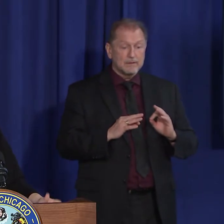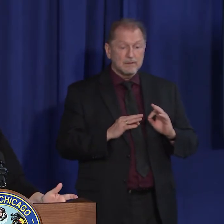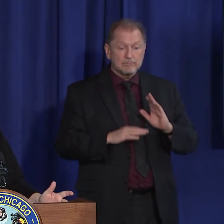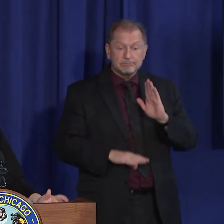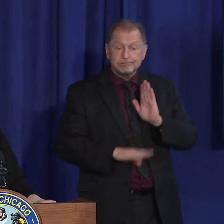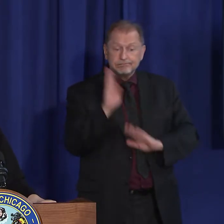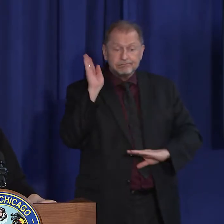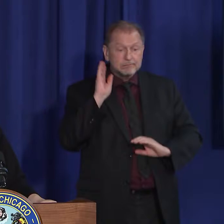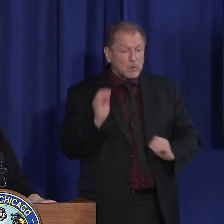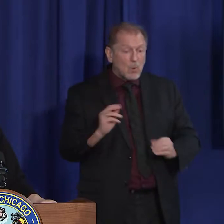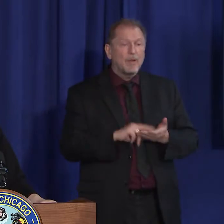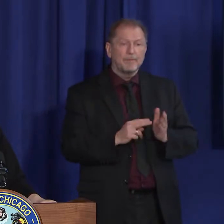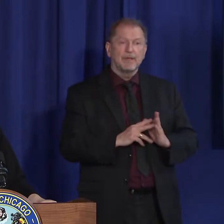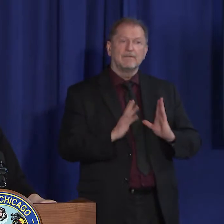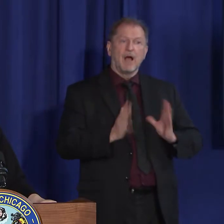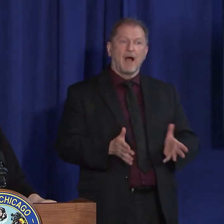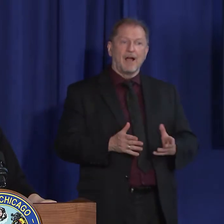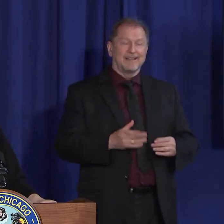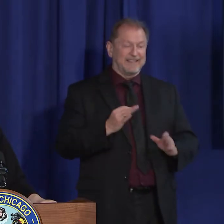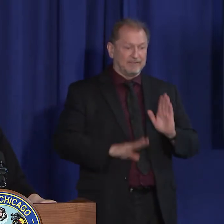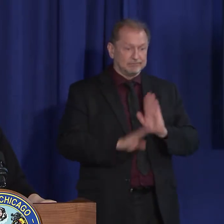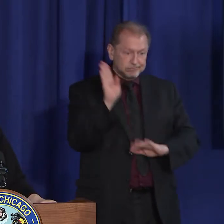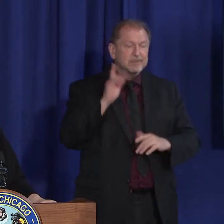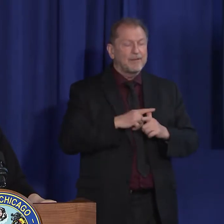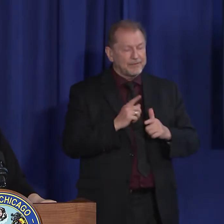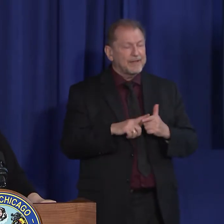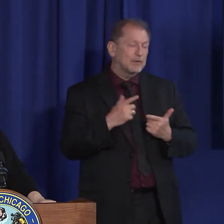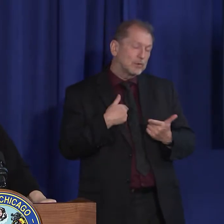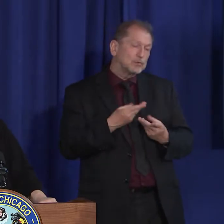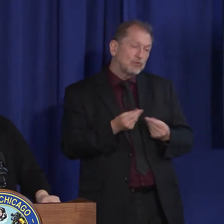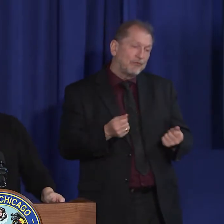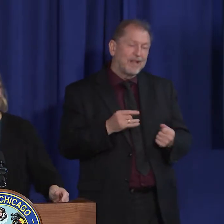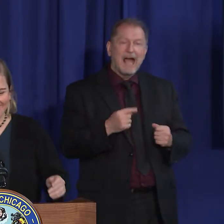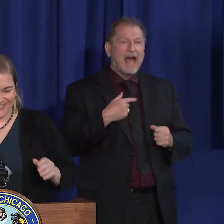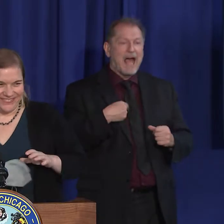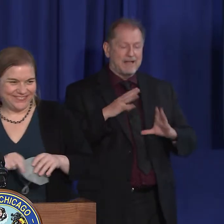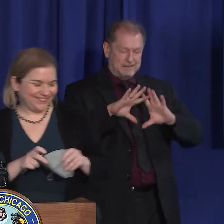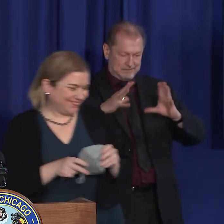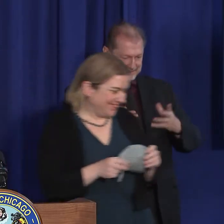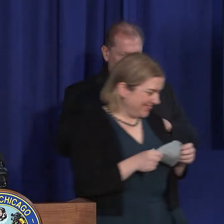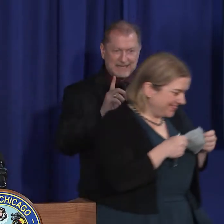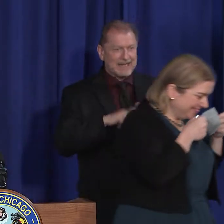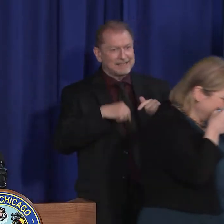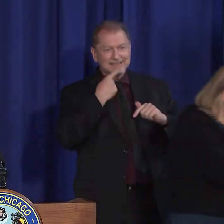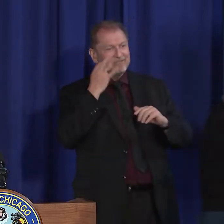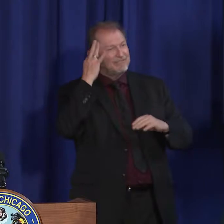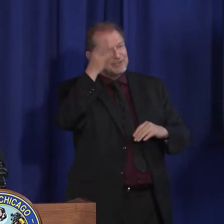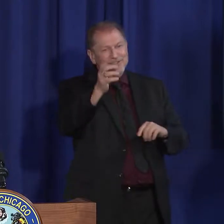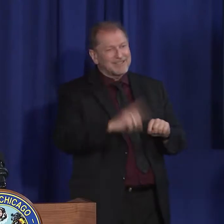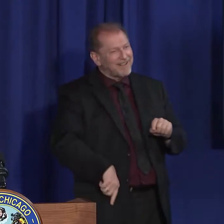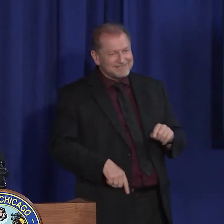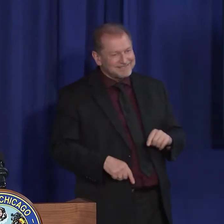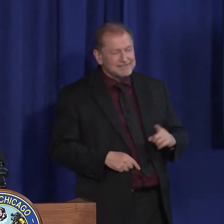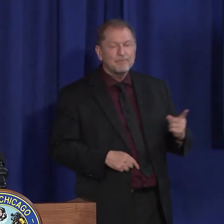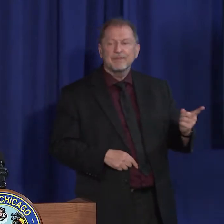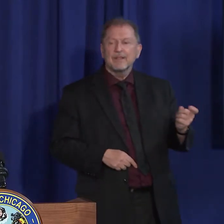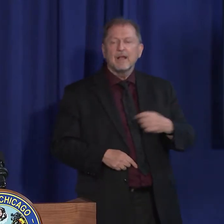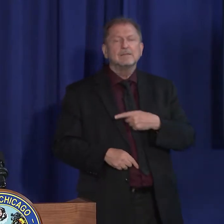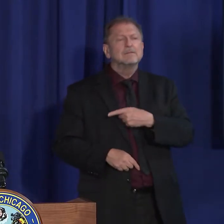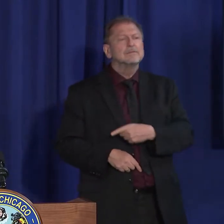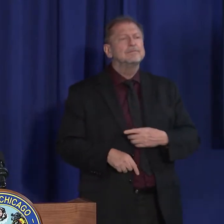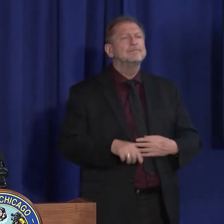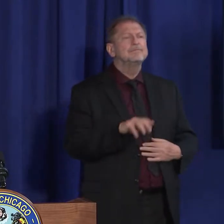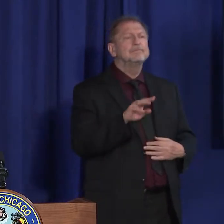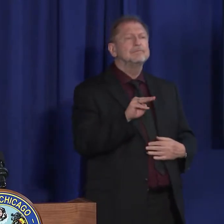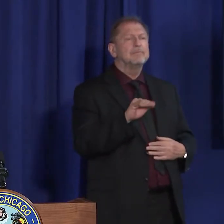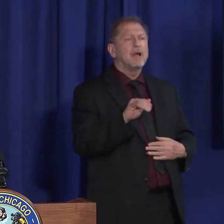large surges. But I never predict more than months in the future. Thank you. Mayor, let me